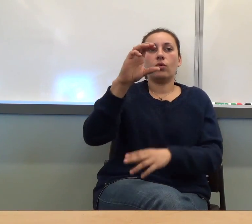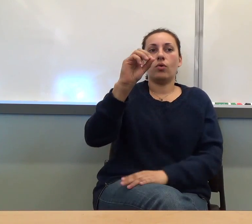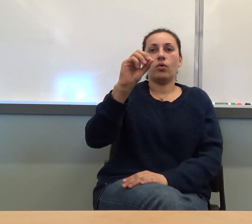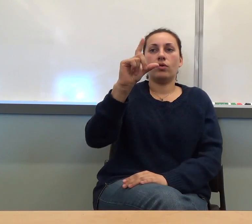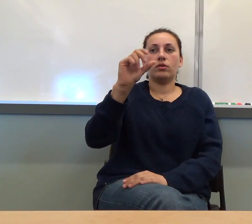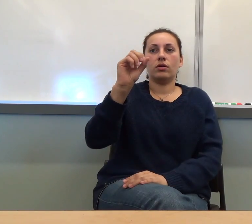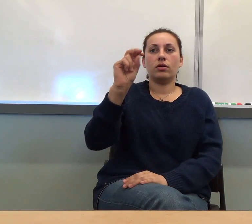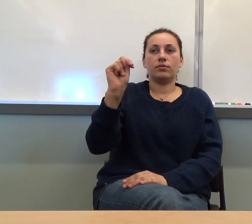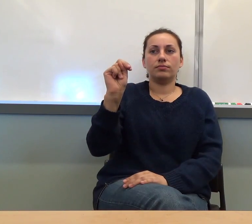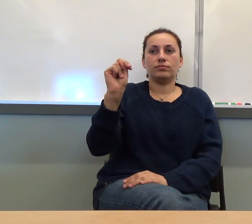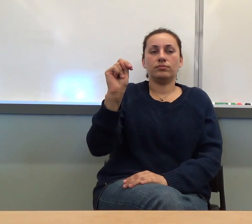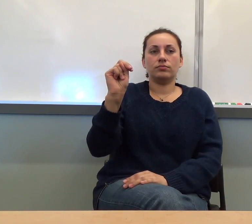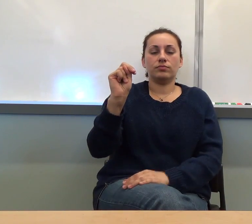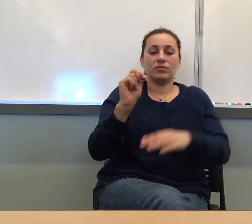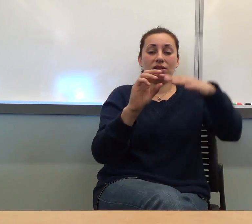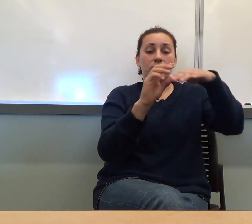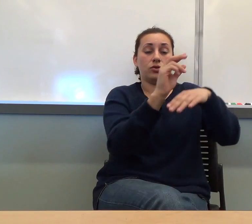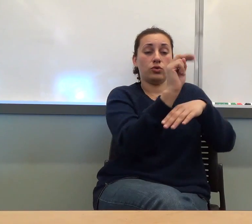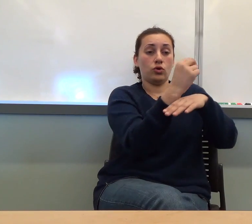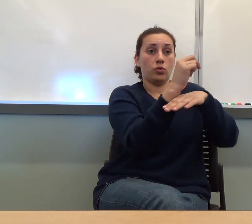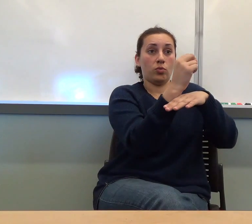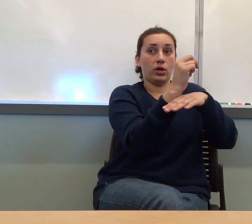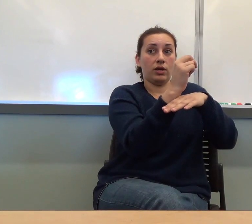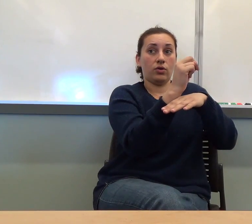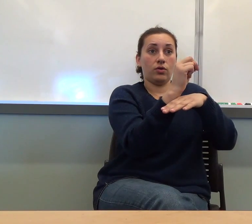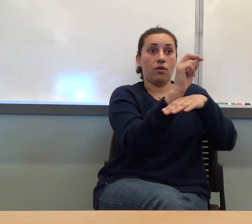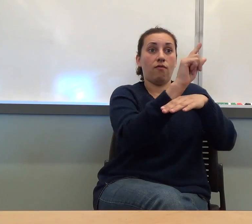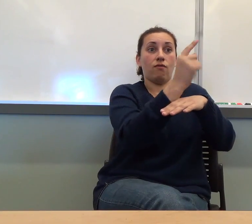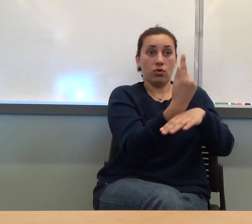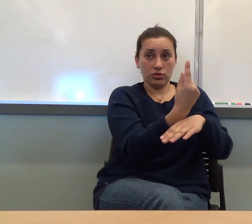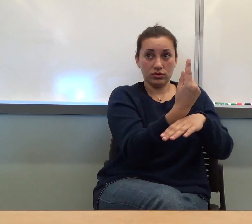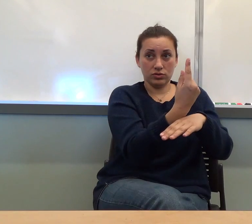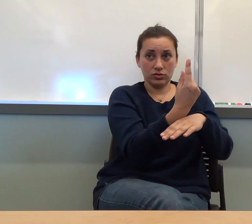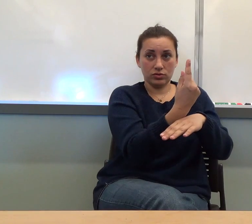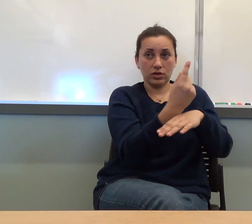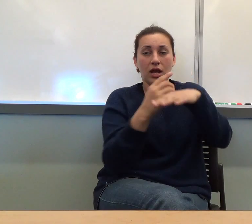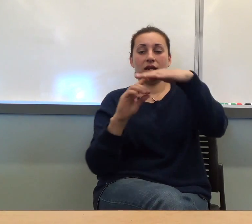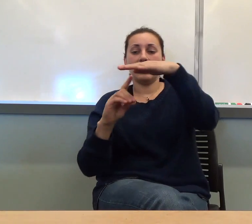The denominator goes second. That's called the ratio of 2 to 3.